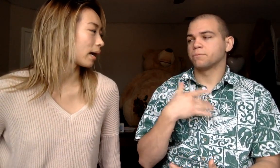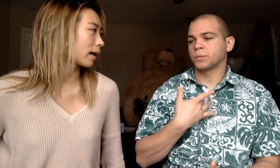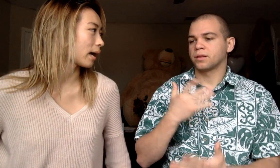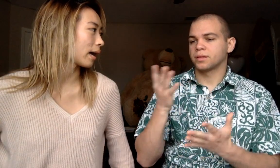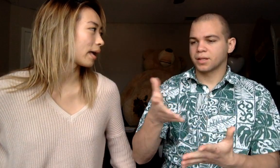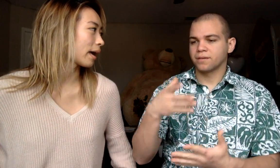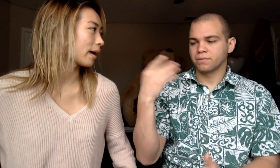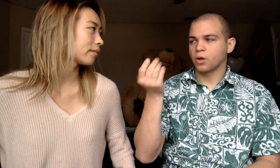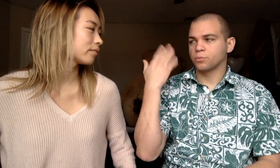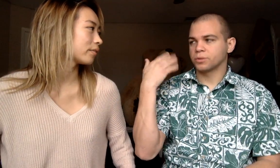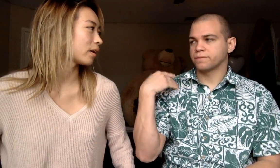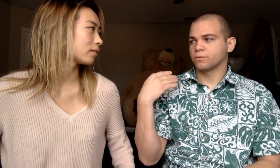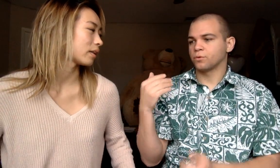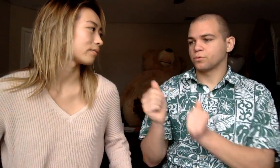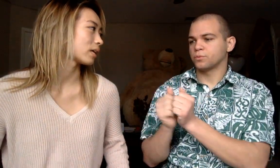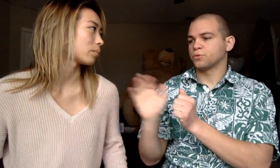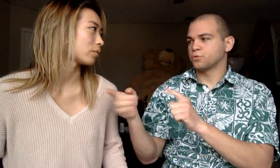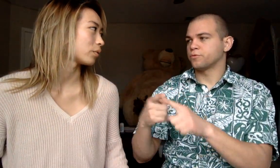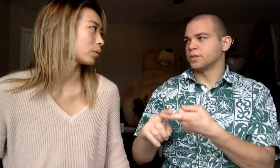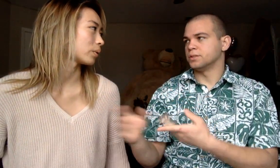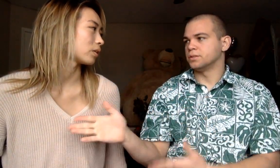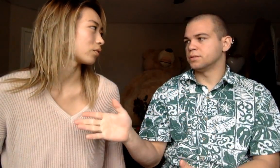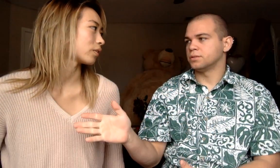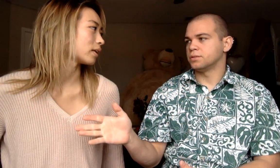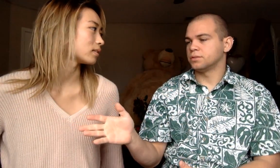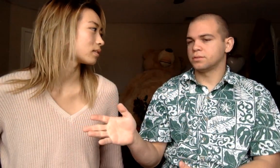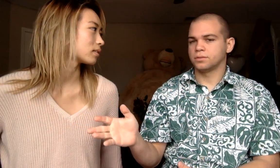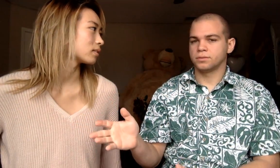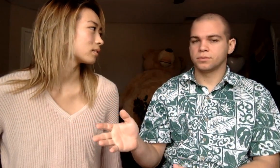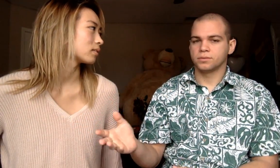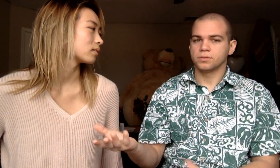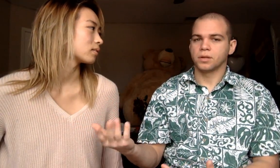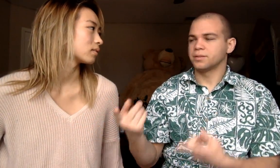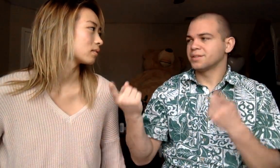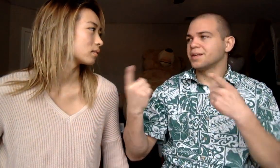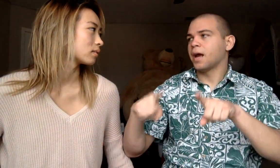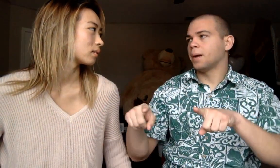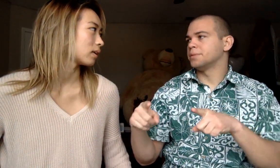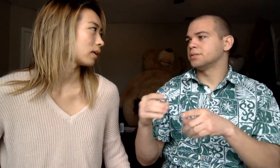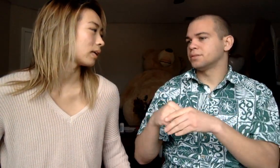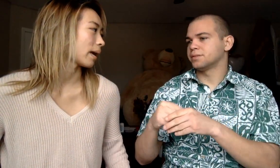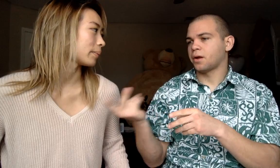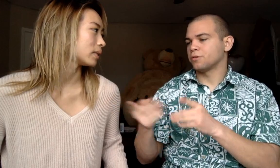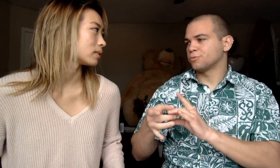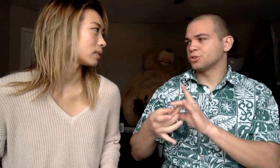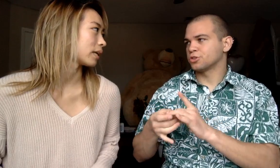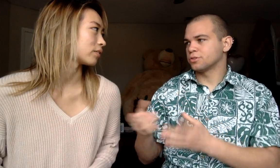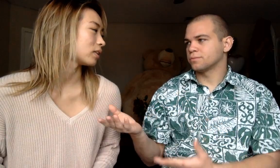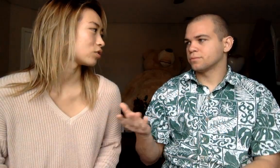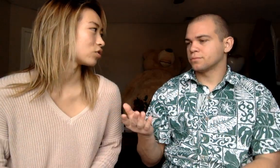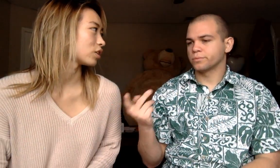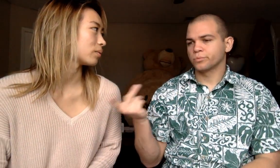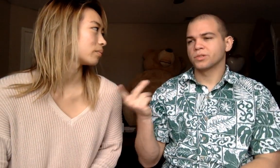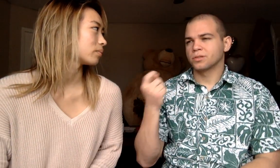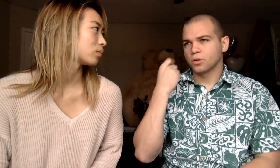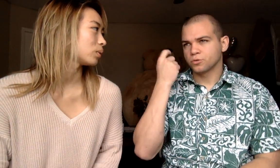I have felt left out before with your friends. It happens in our relationship. We